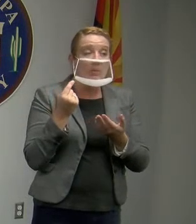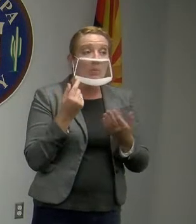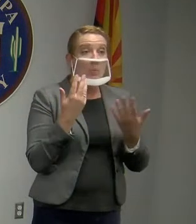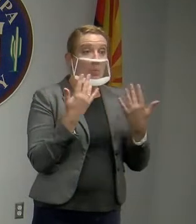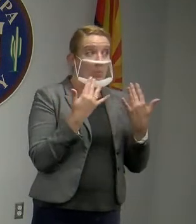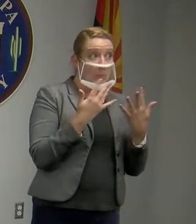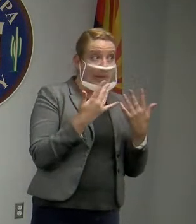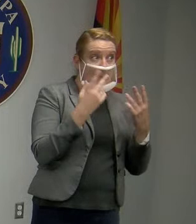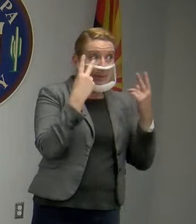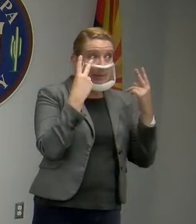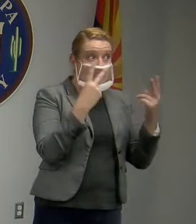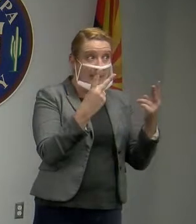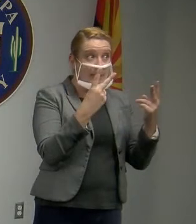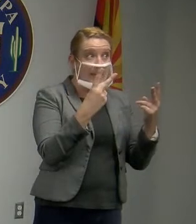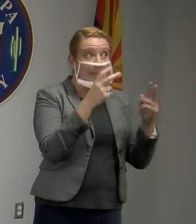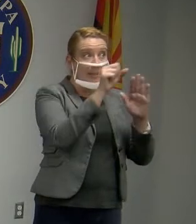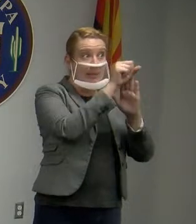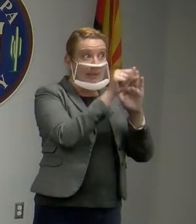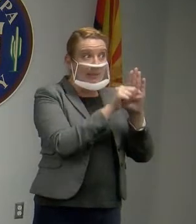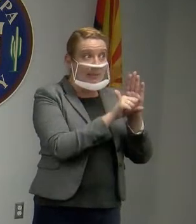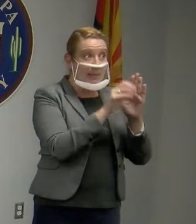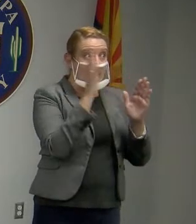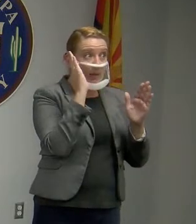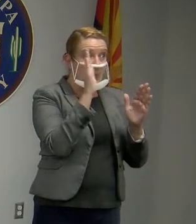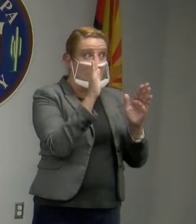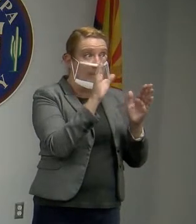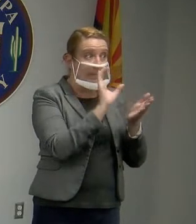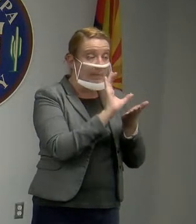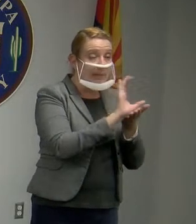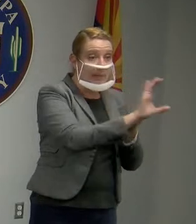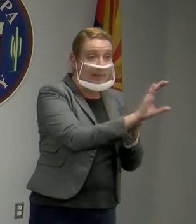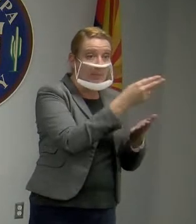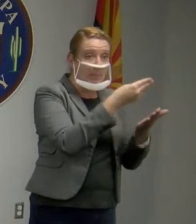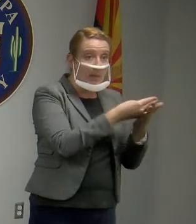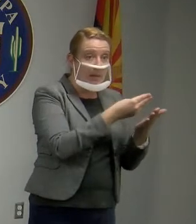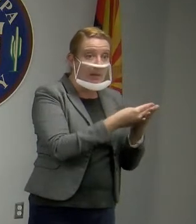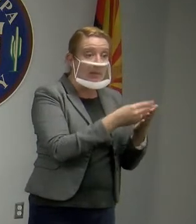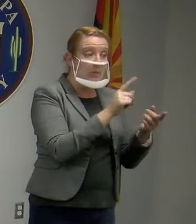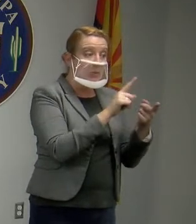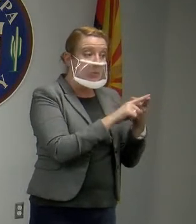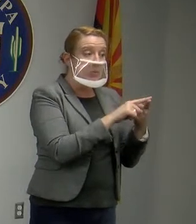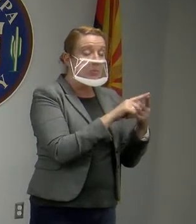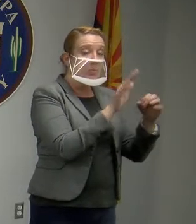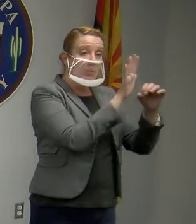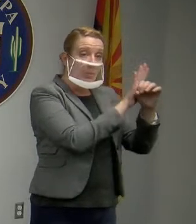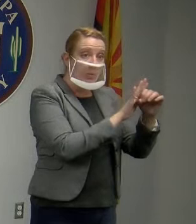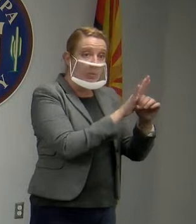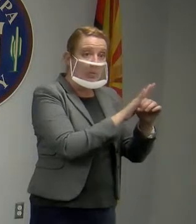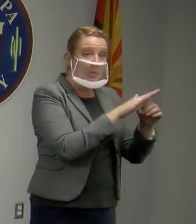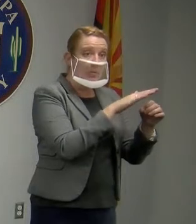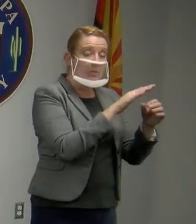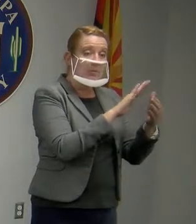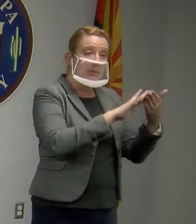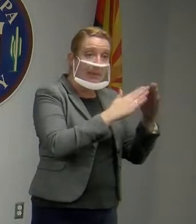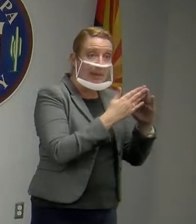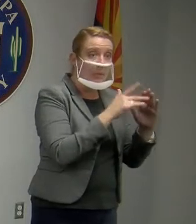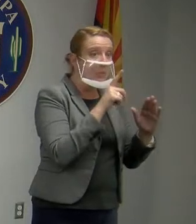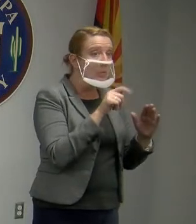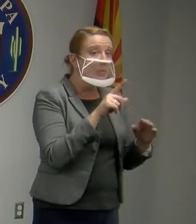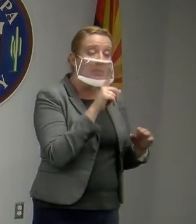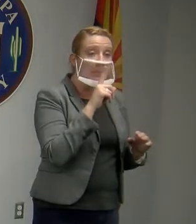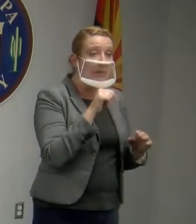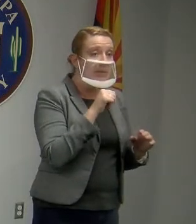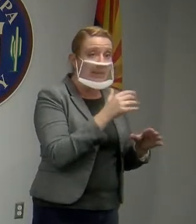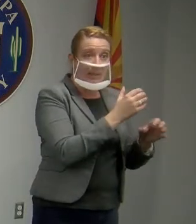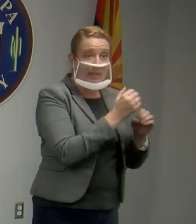towns that didn't get CARES Act money? So any city and town under 500,000 population did not get CARES Act money. So ultimately, it was decided by the